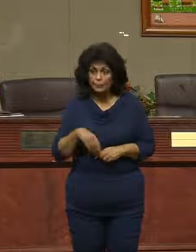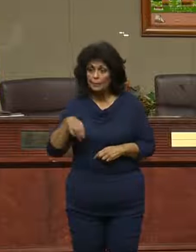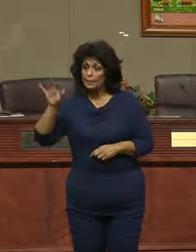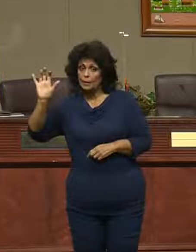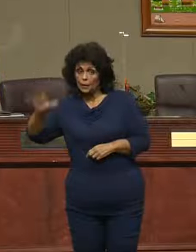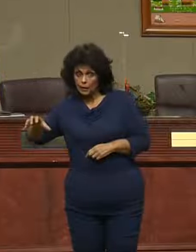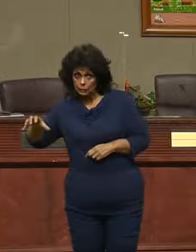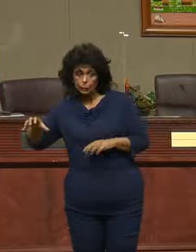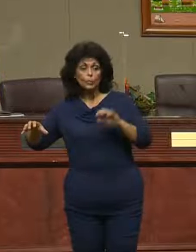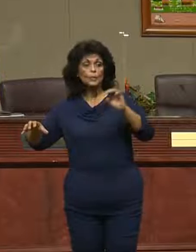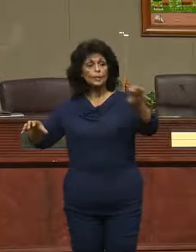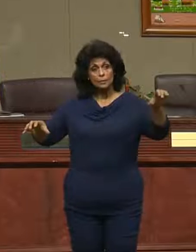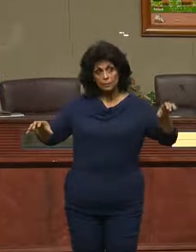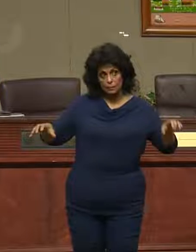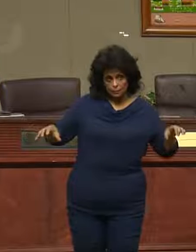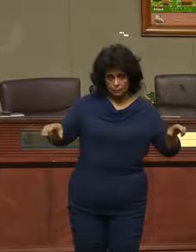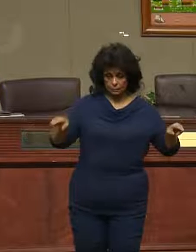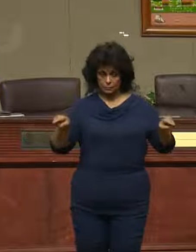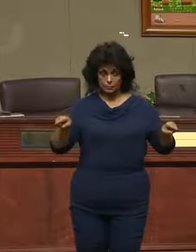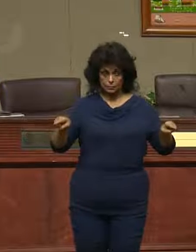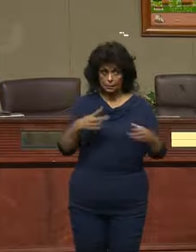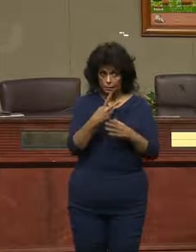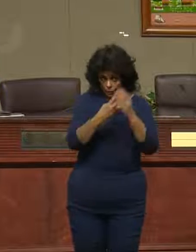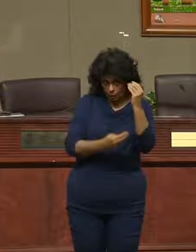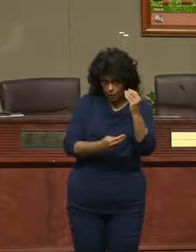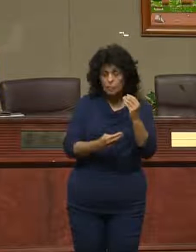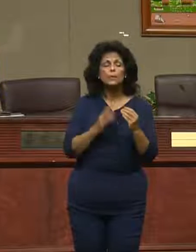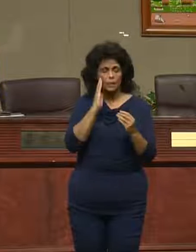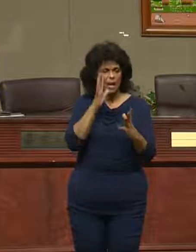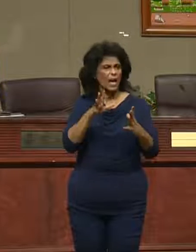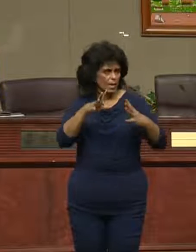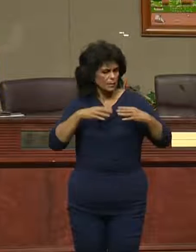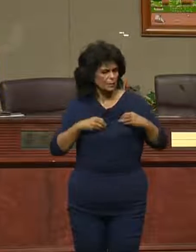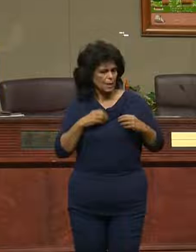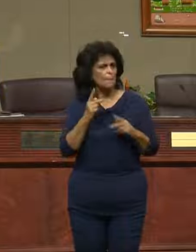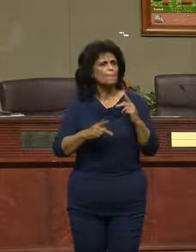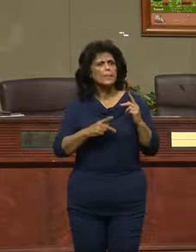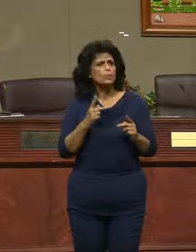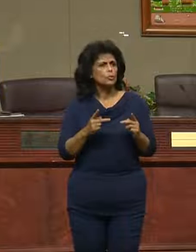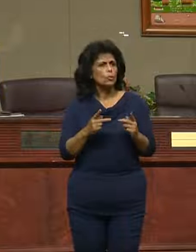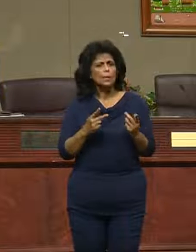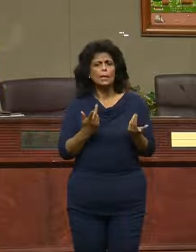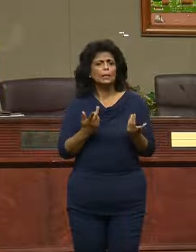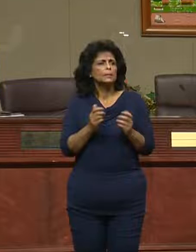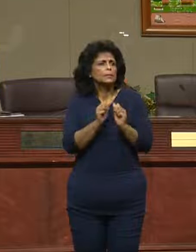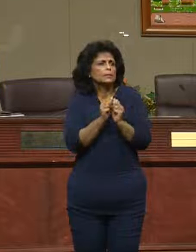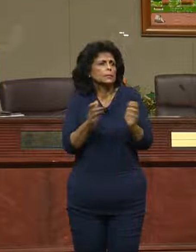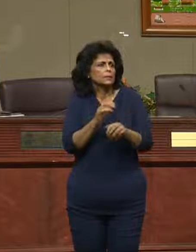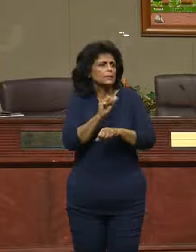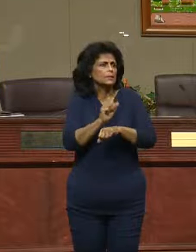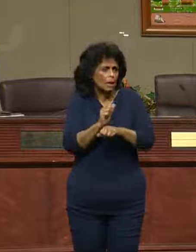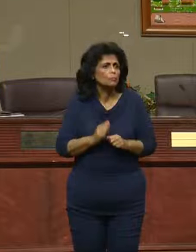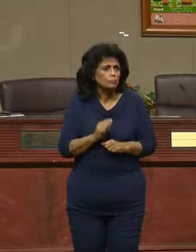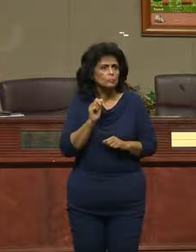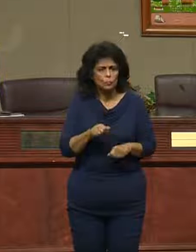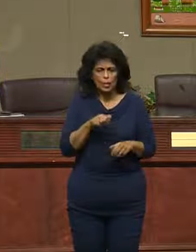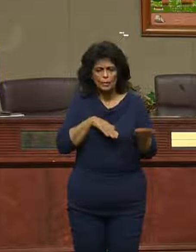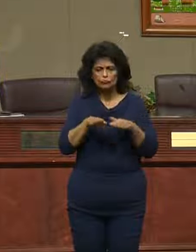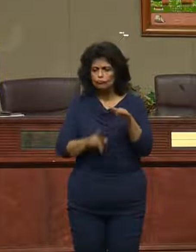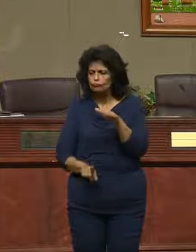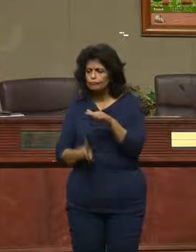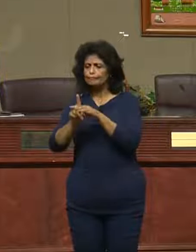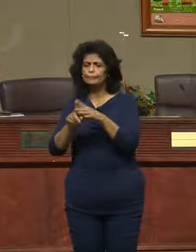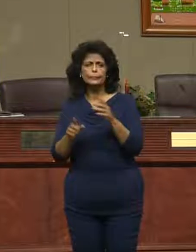tanto los satélites como el sitio fijo, van a aceptar people que vengan sin citas. Y se